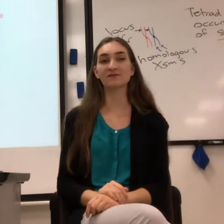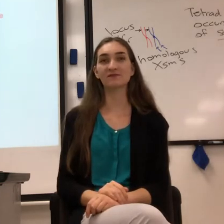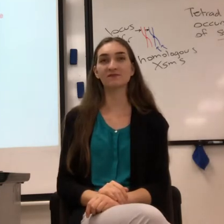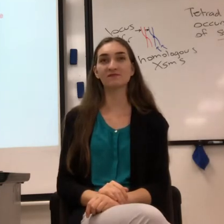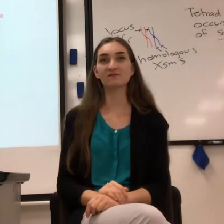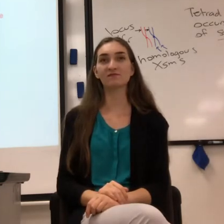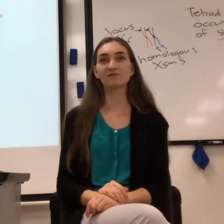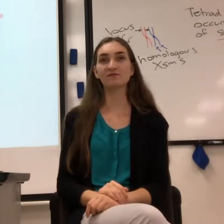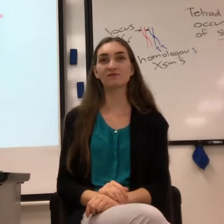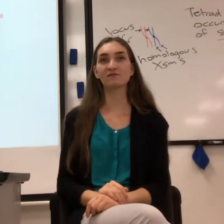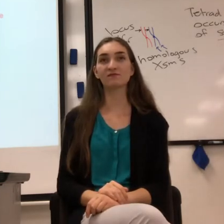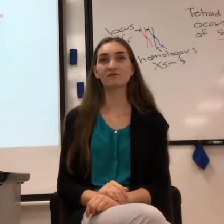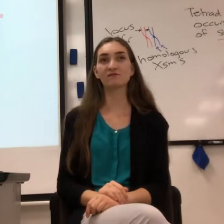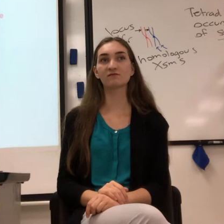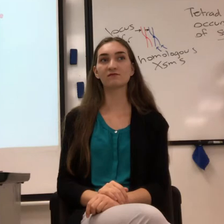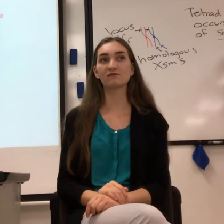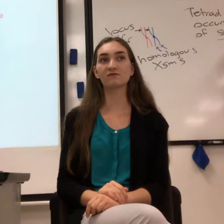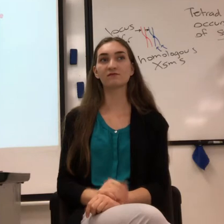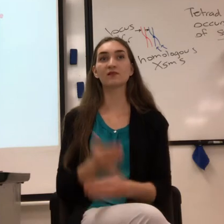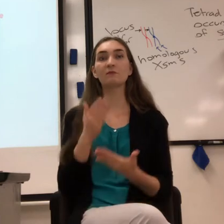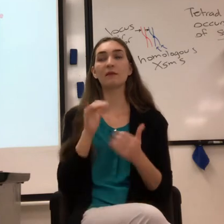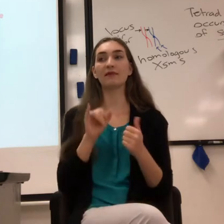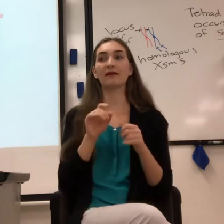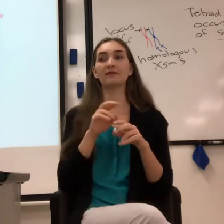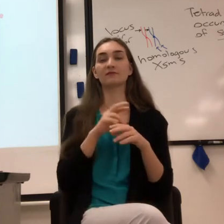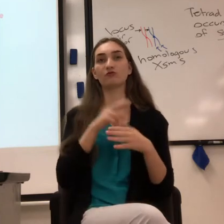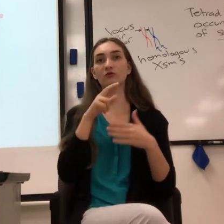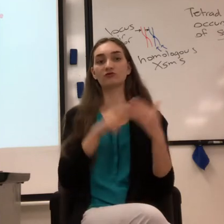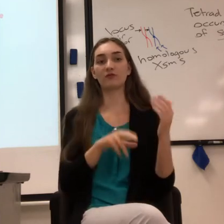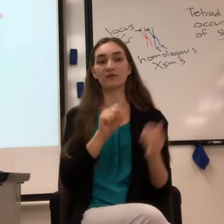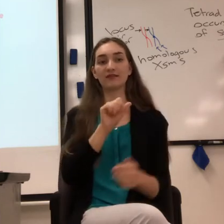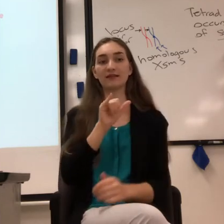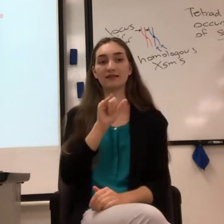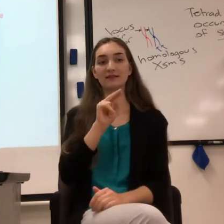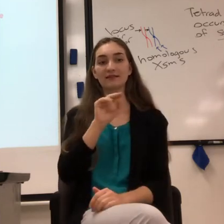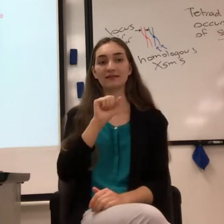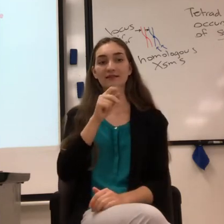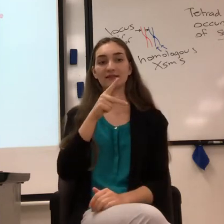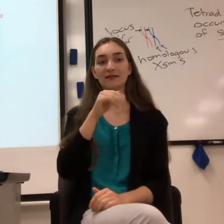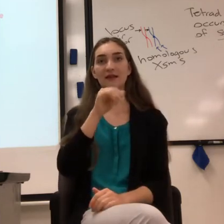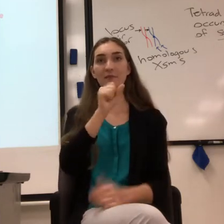of synapses, we'll make it something like this.